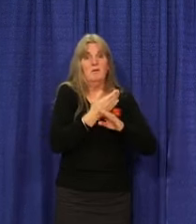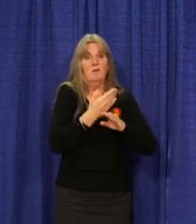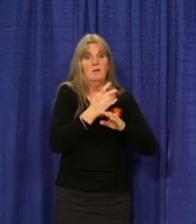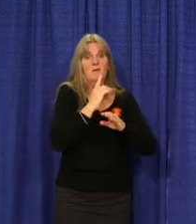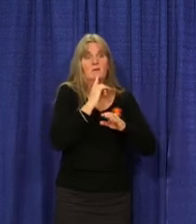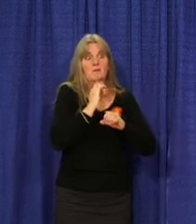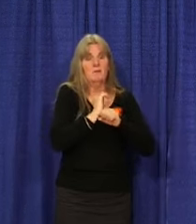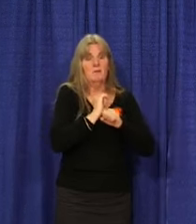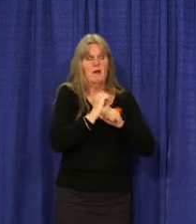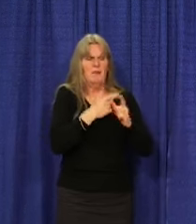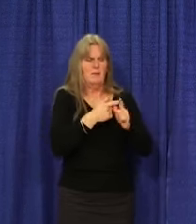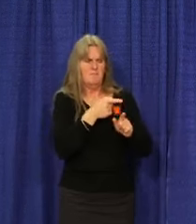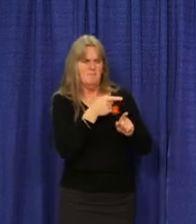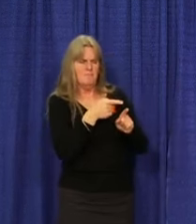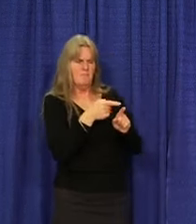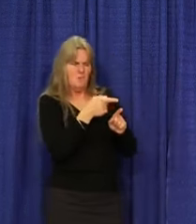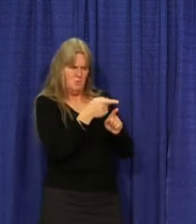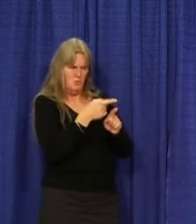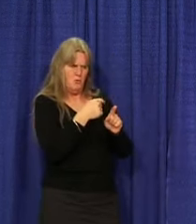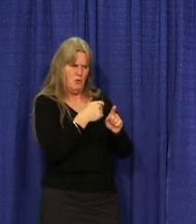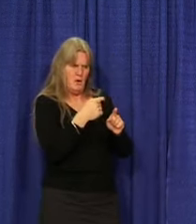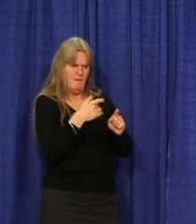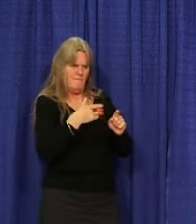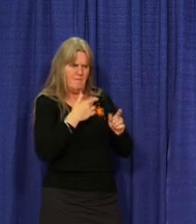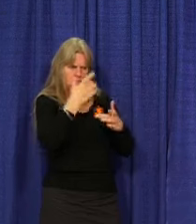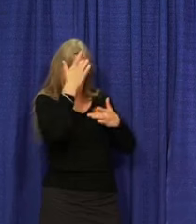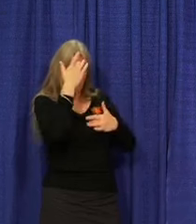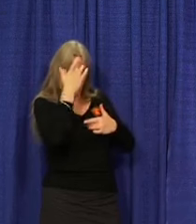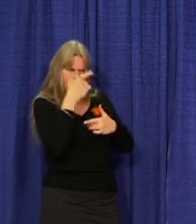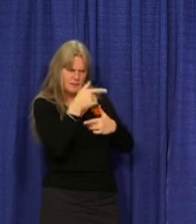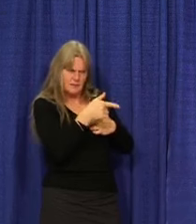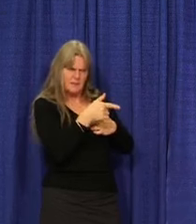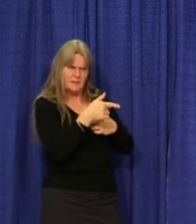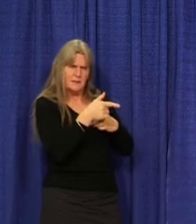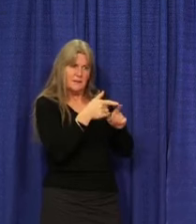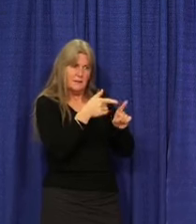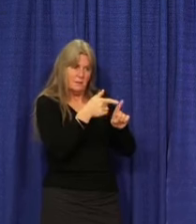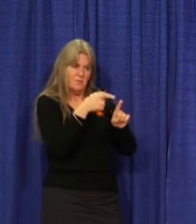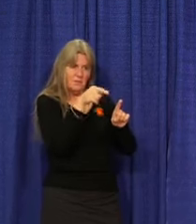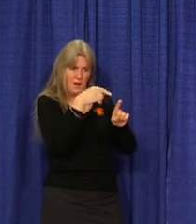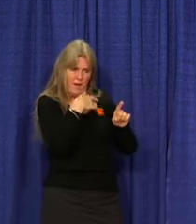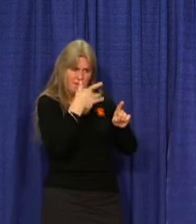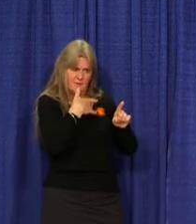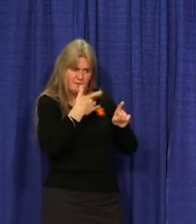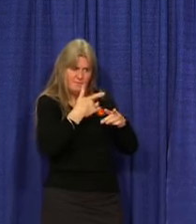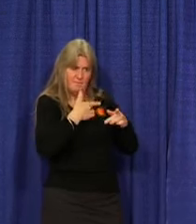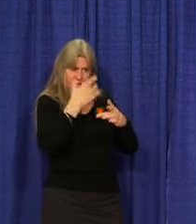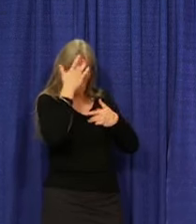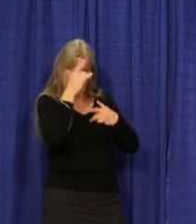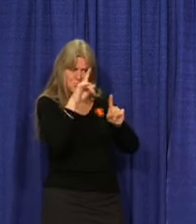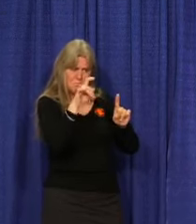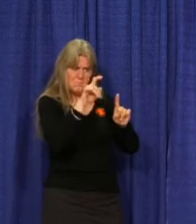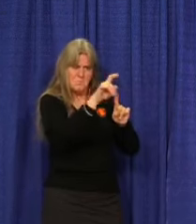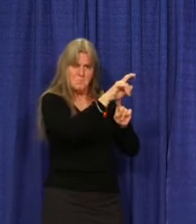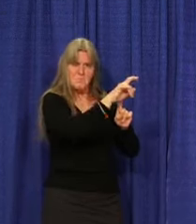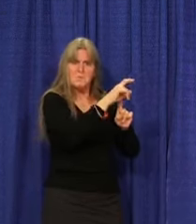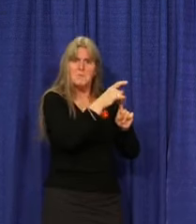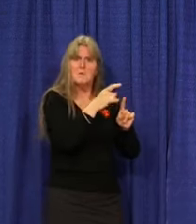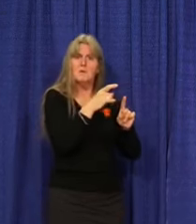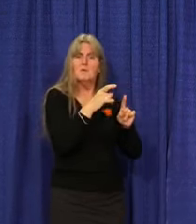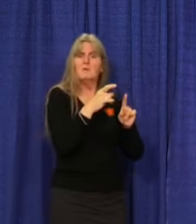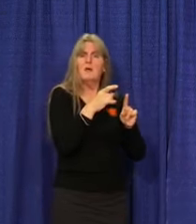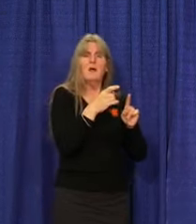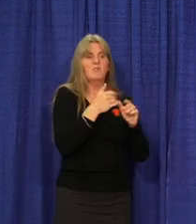the symptoms. So what are there symptoms or not associated with the contacts? And so testing